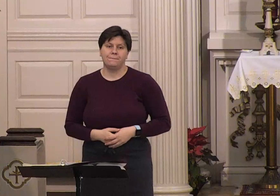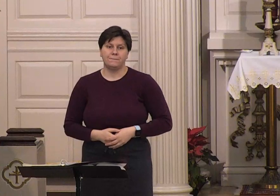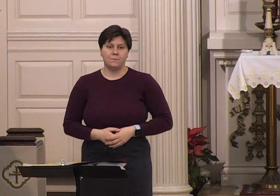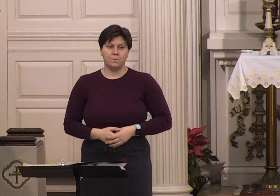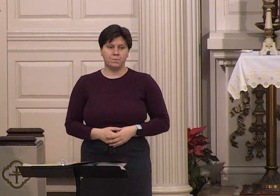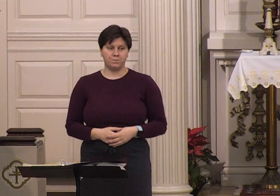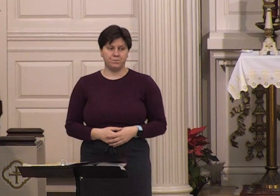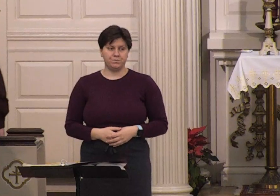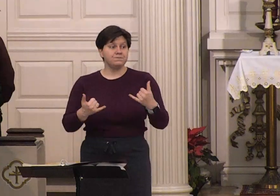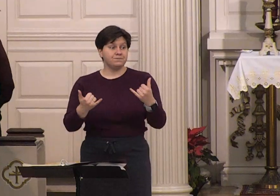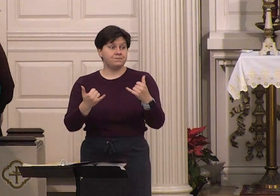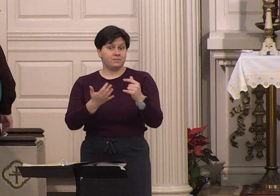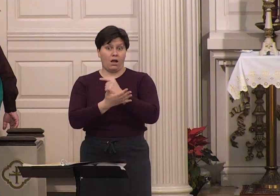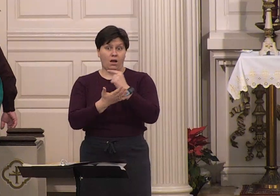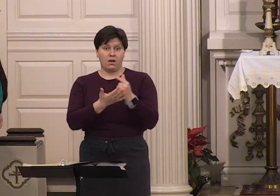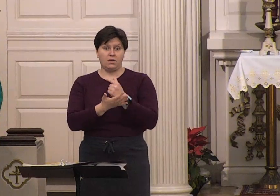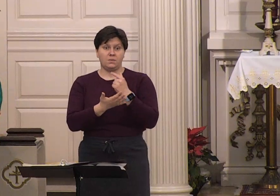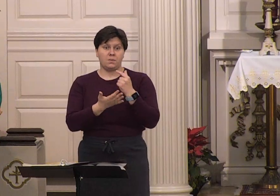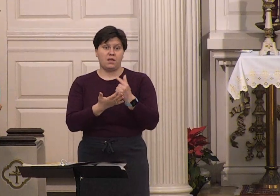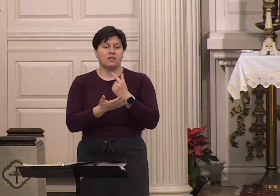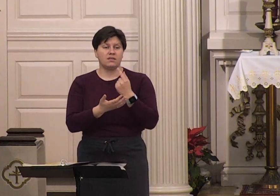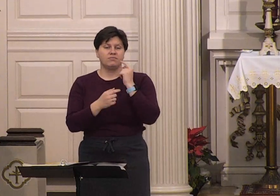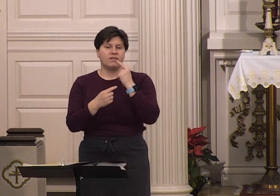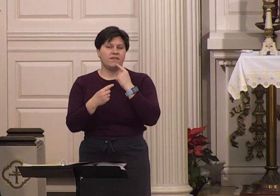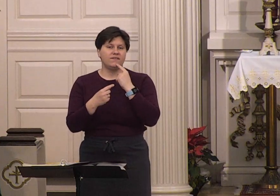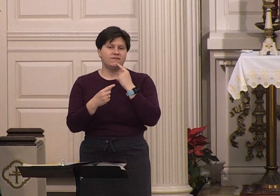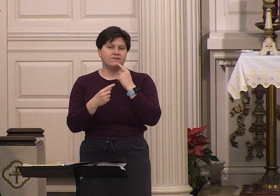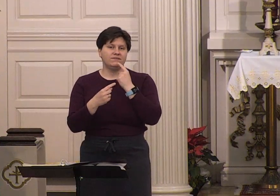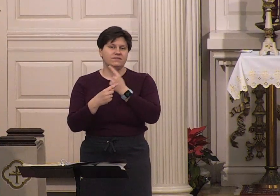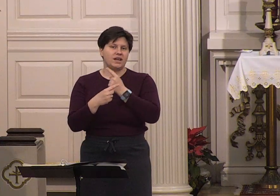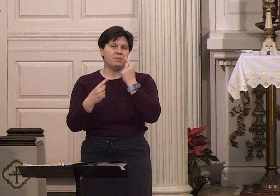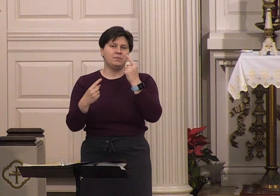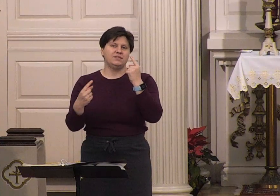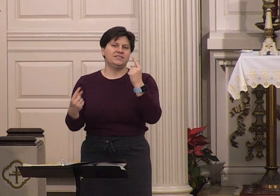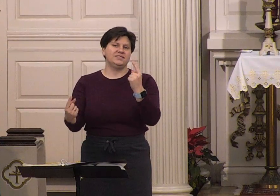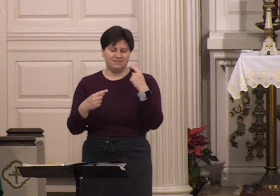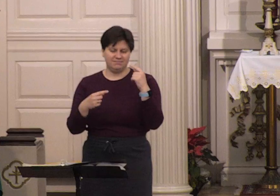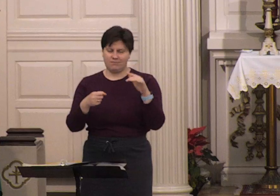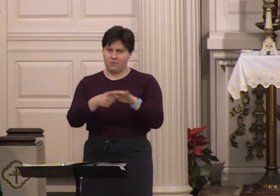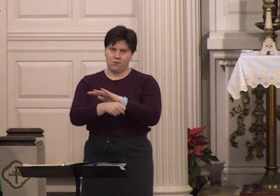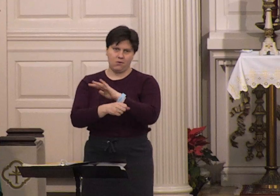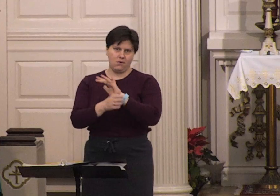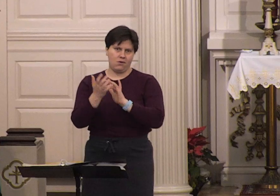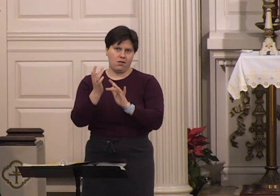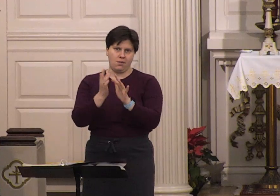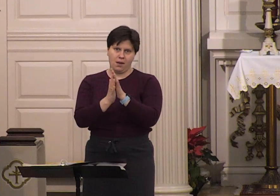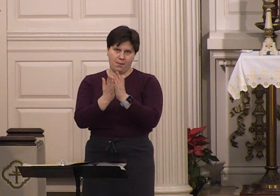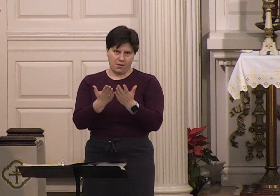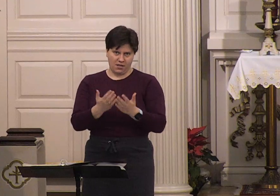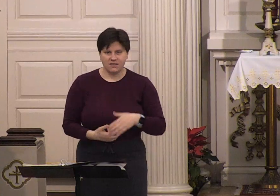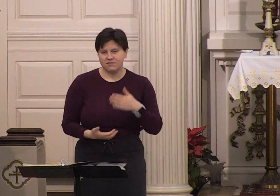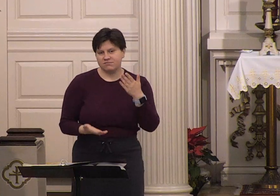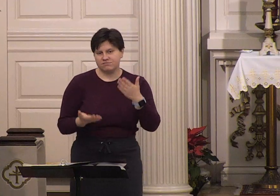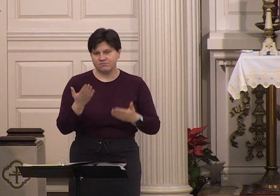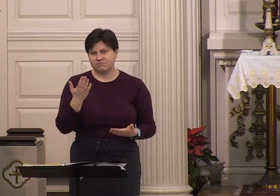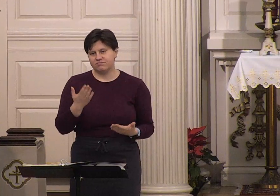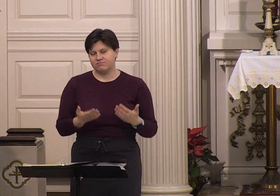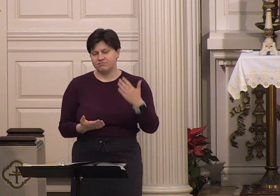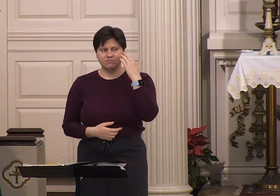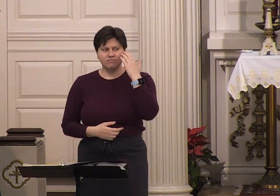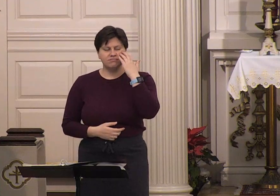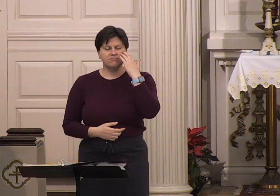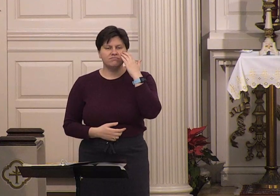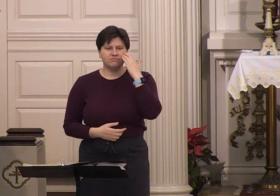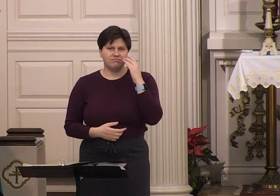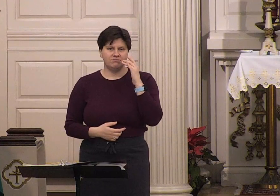Today's gospel is one of the most famous in all of the Bible. You may even know the